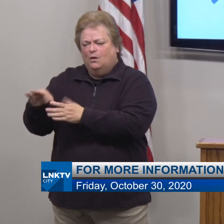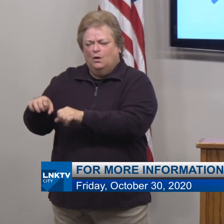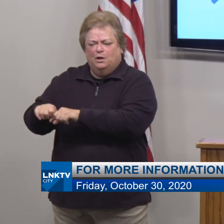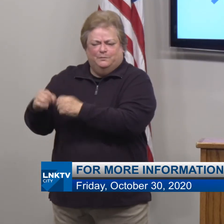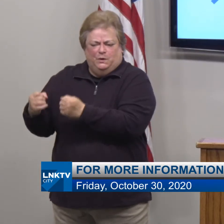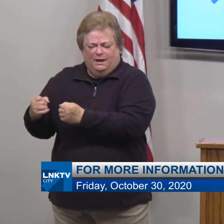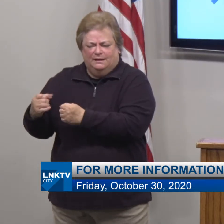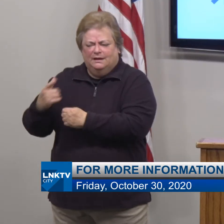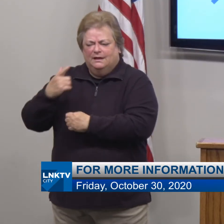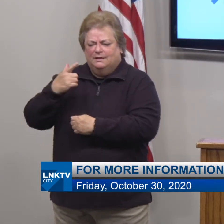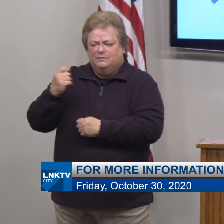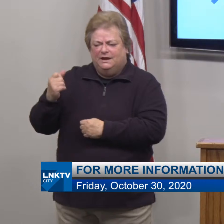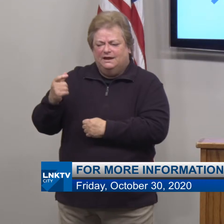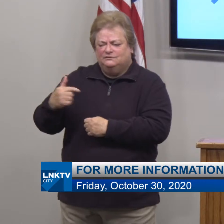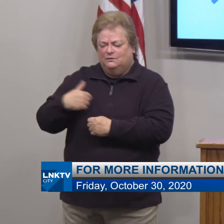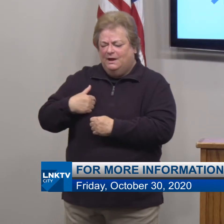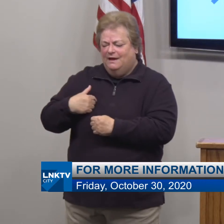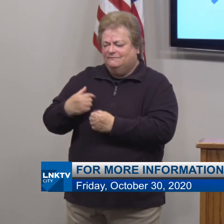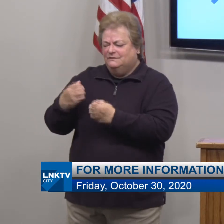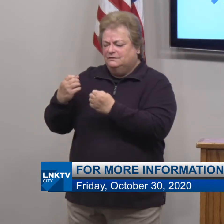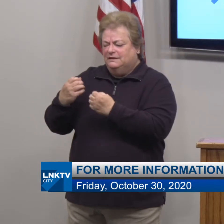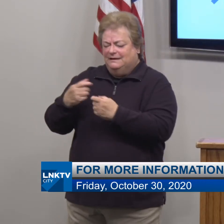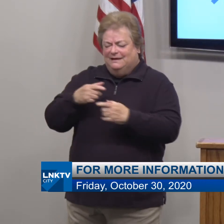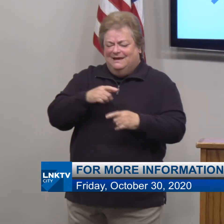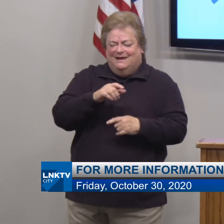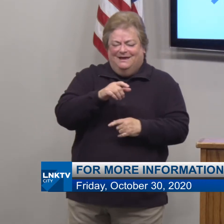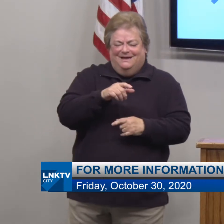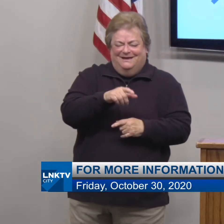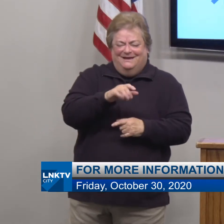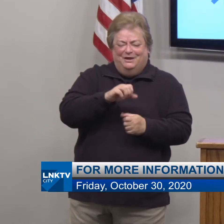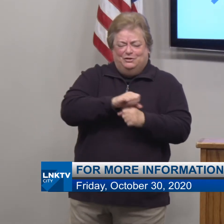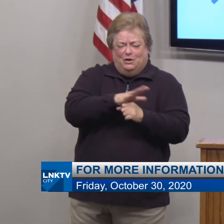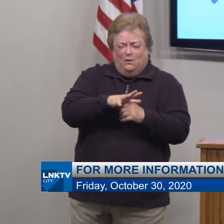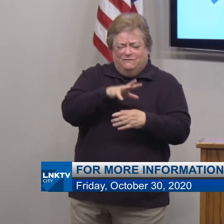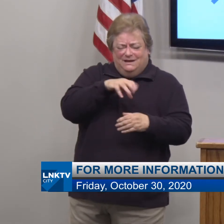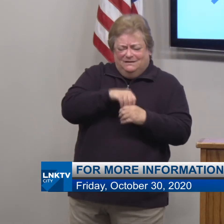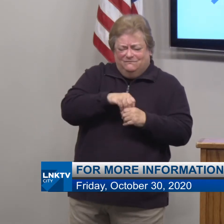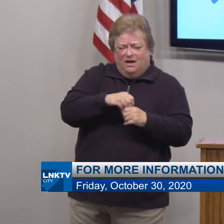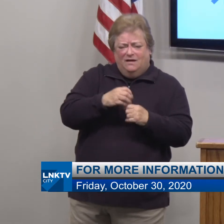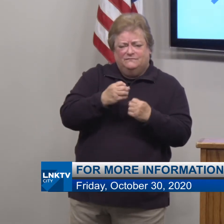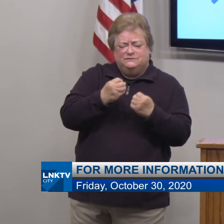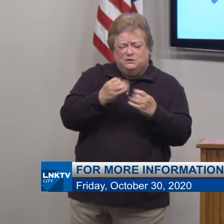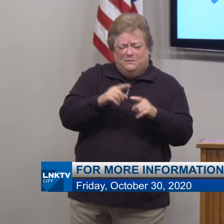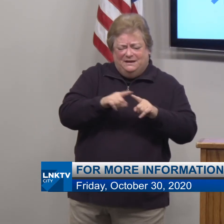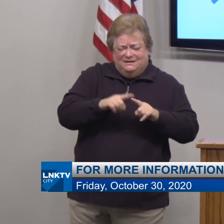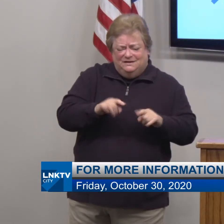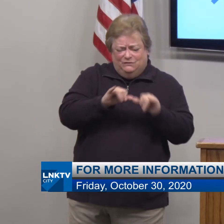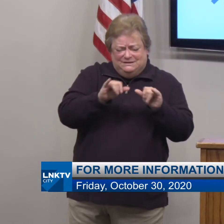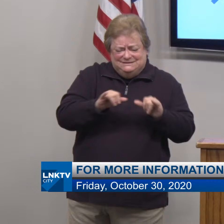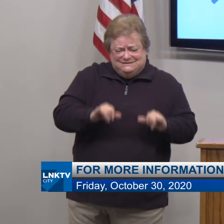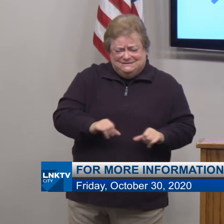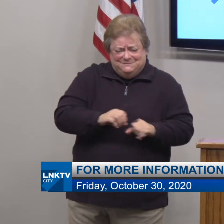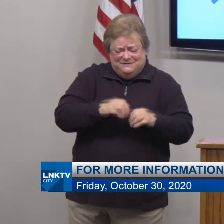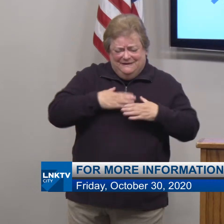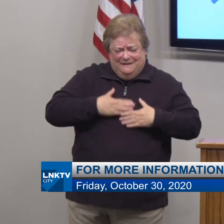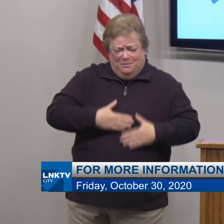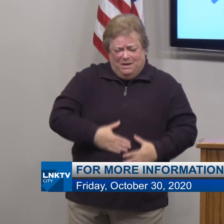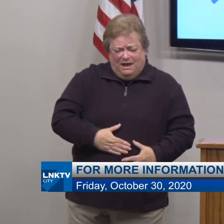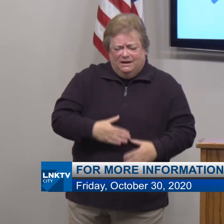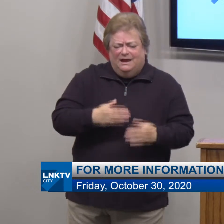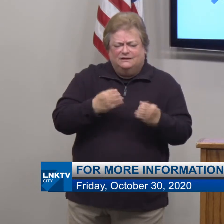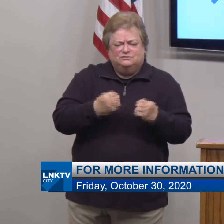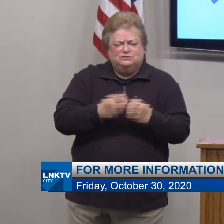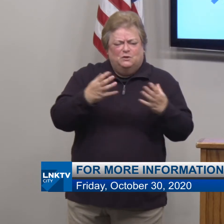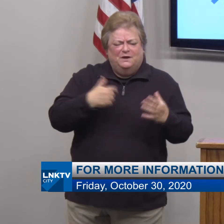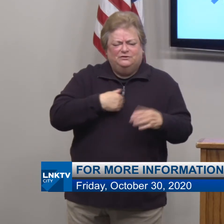because there's so many body systems involved and there's so much we really don't know about the virus. And we